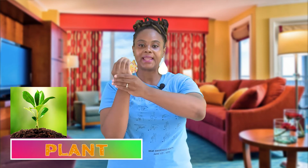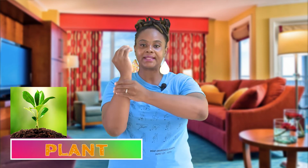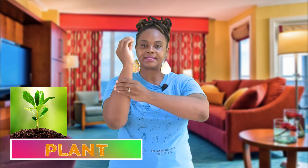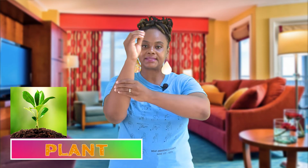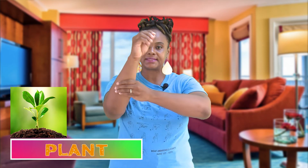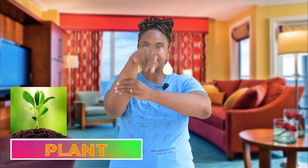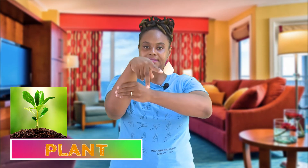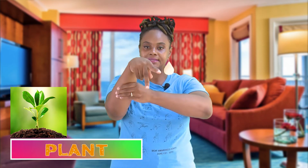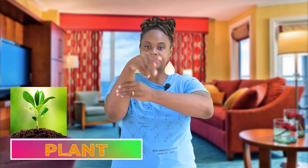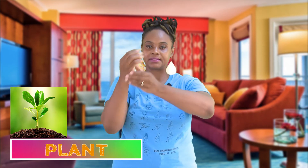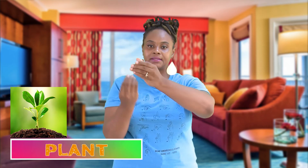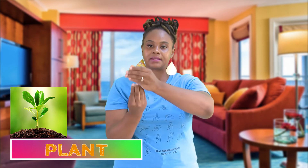Plant.